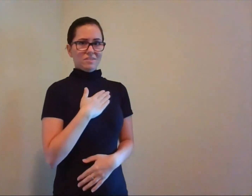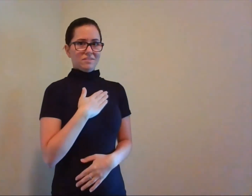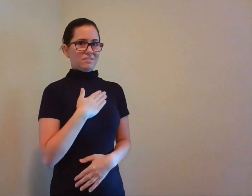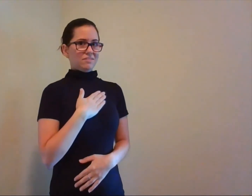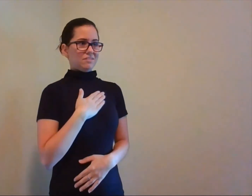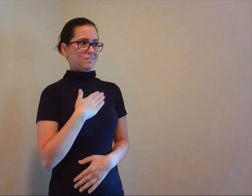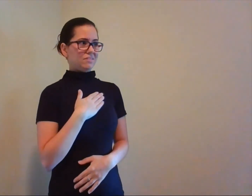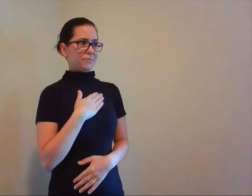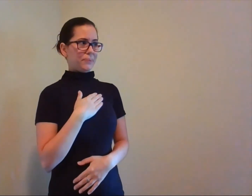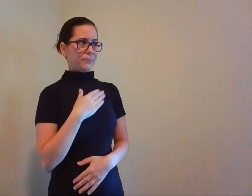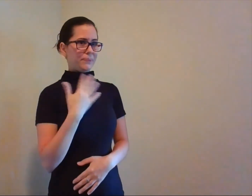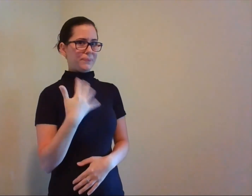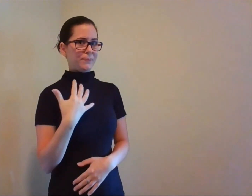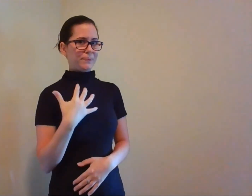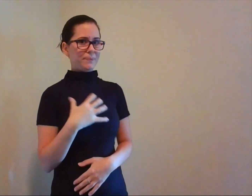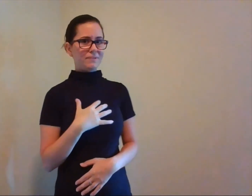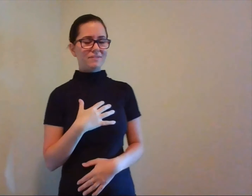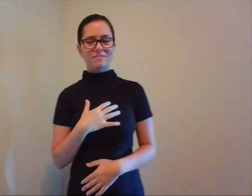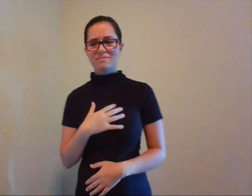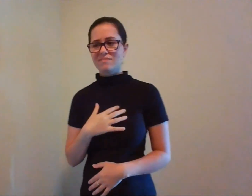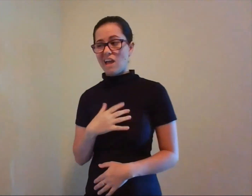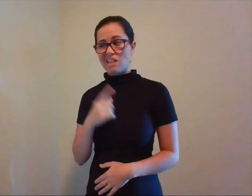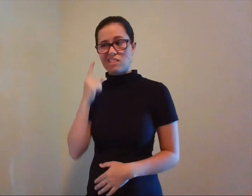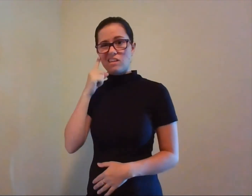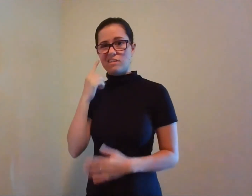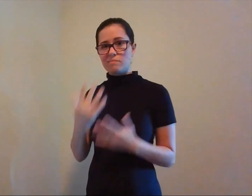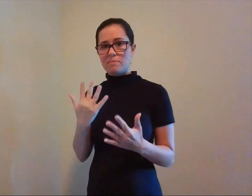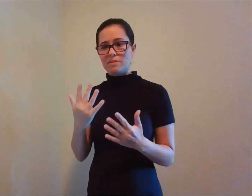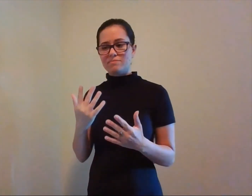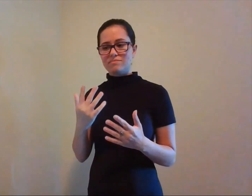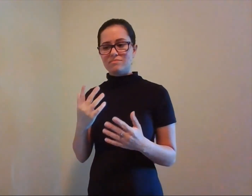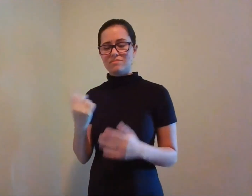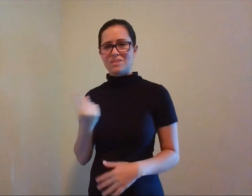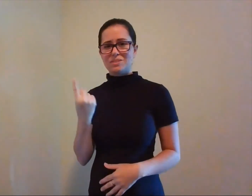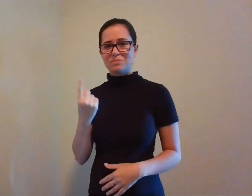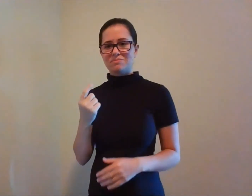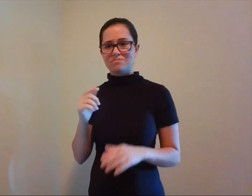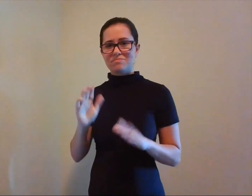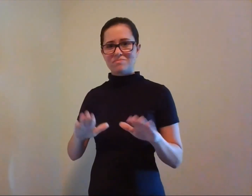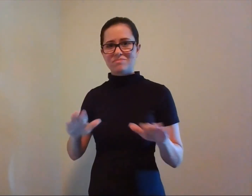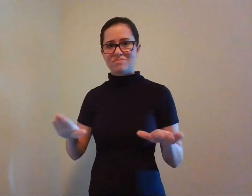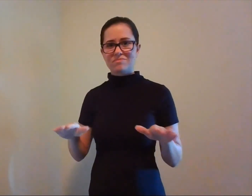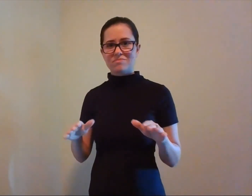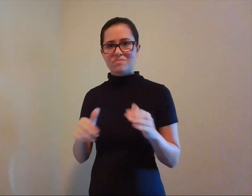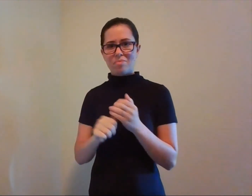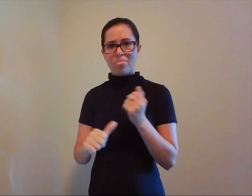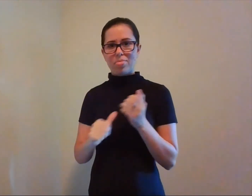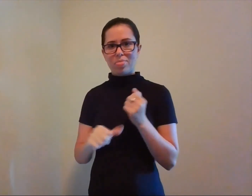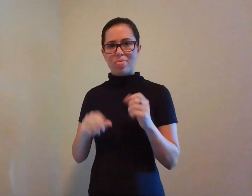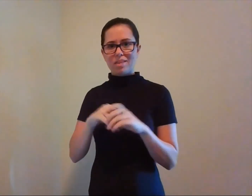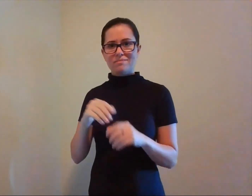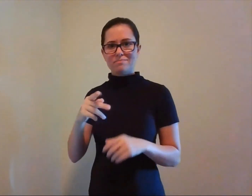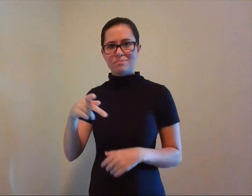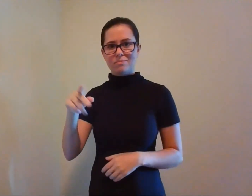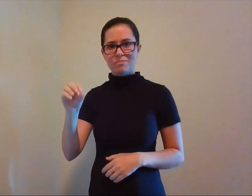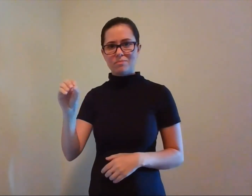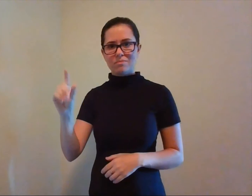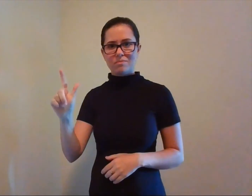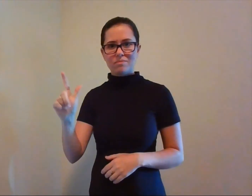pool or something. Really? I don't know what happened, but they made everybody get out. And 30 minutes had to pass, and they like cleaned some stuff, and they